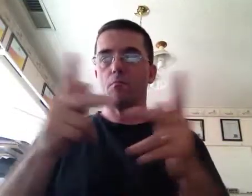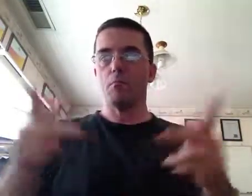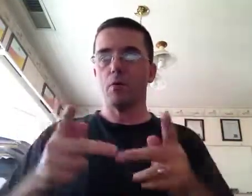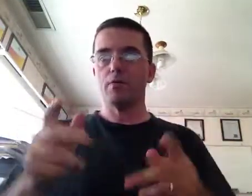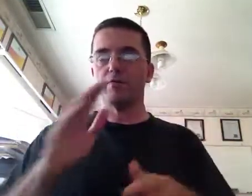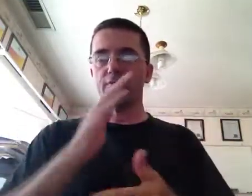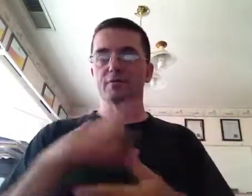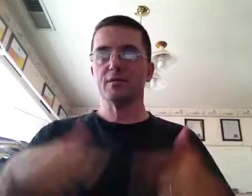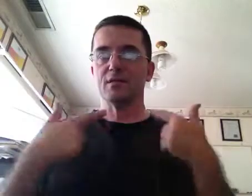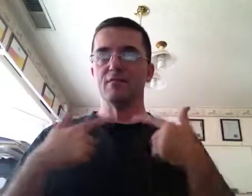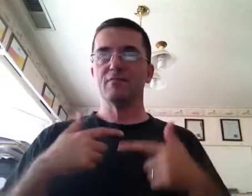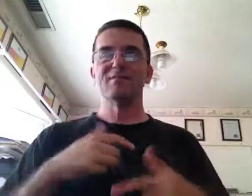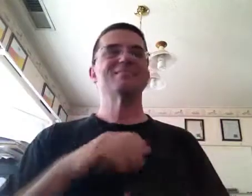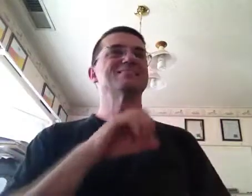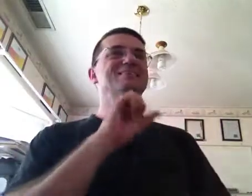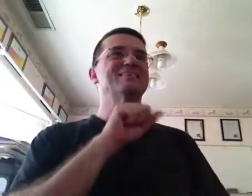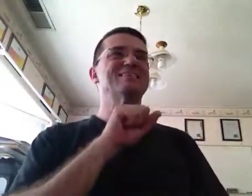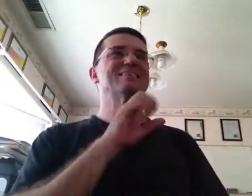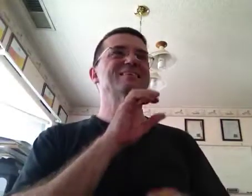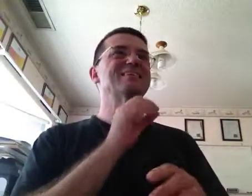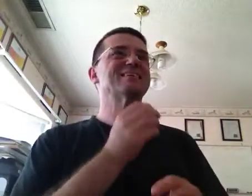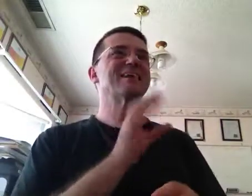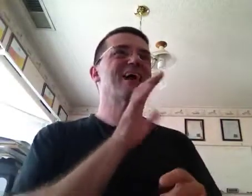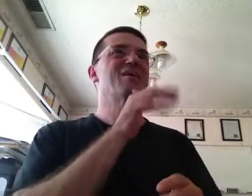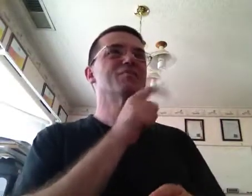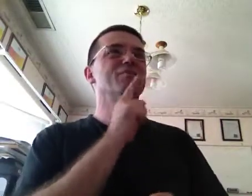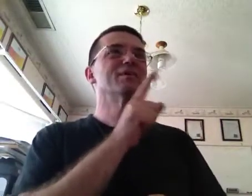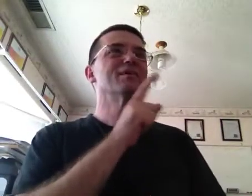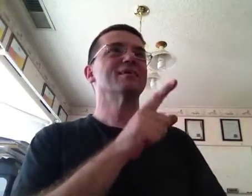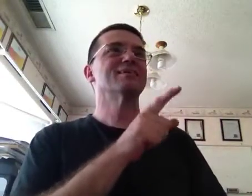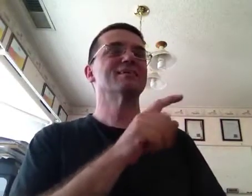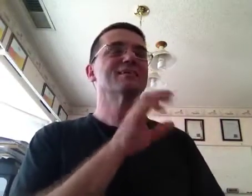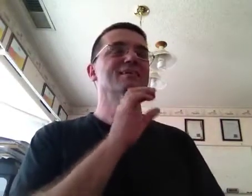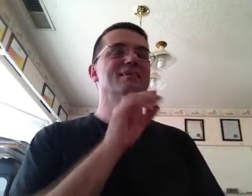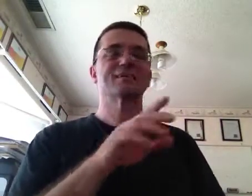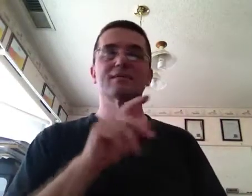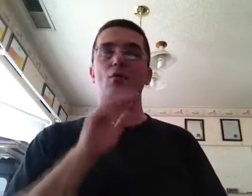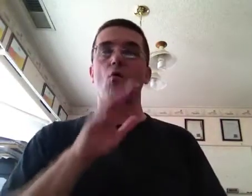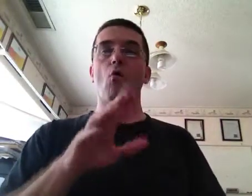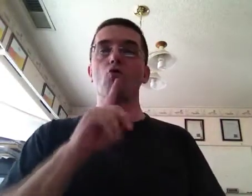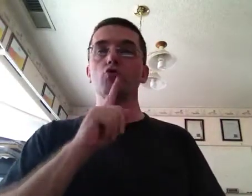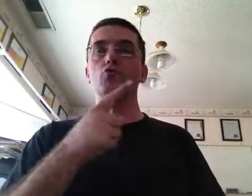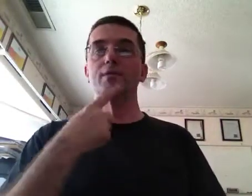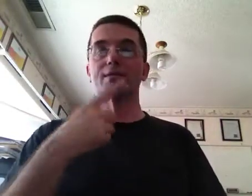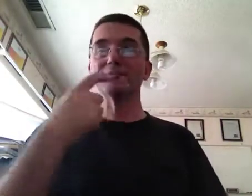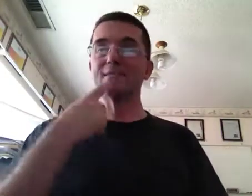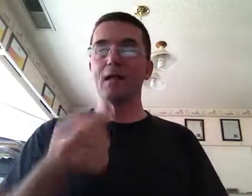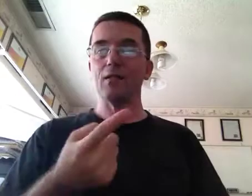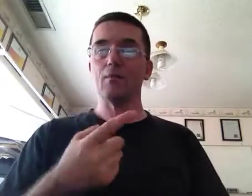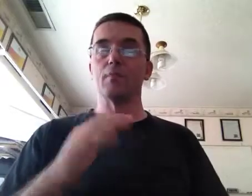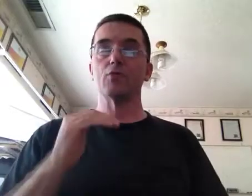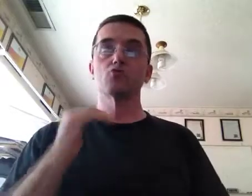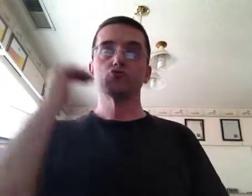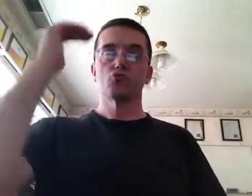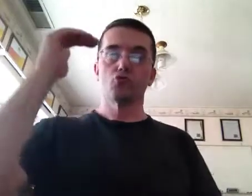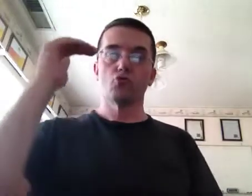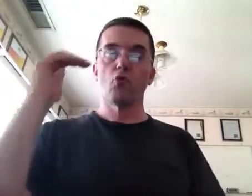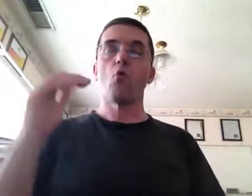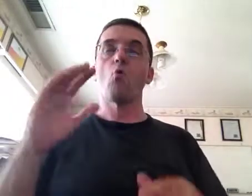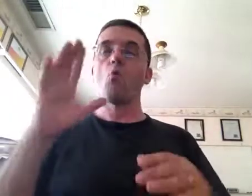Yeah, I mean, not really too much anymore, but I'm getting not married anymore. in September, He's finally so, figured out that you're a grown woman and that you make your own